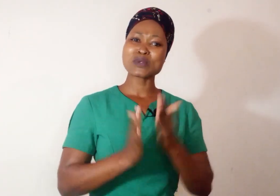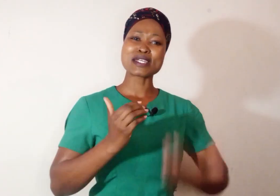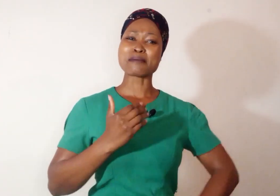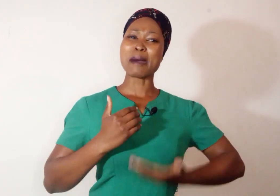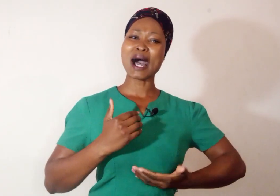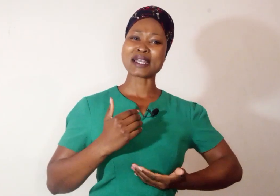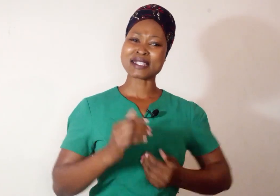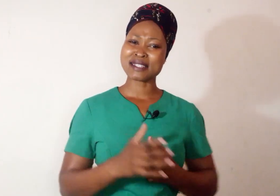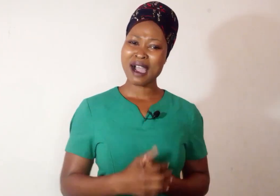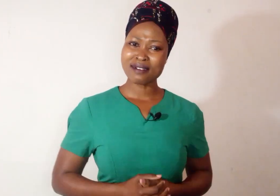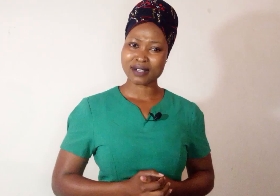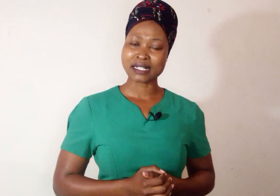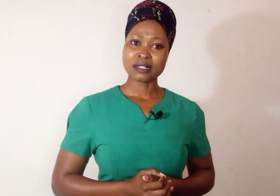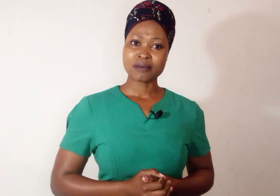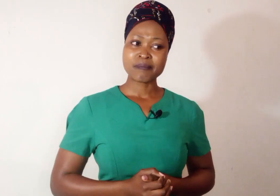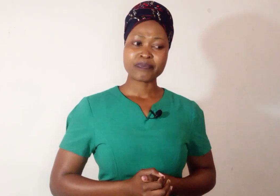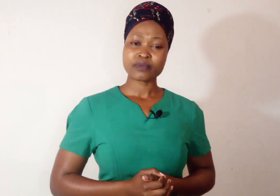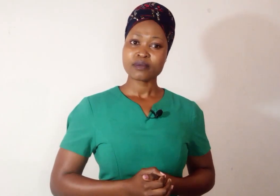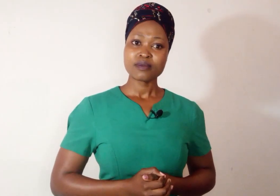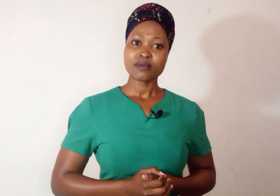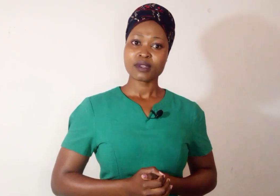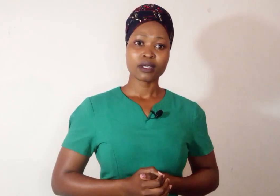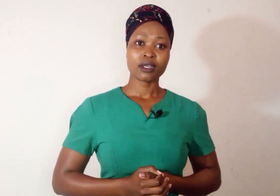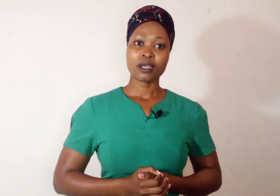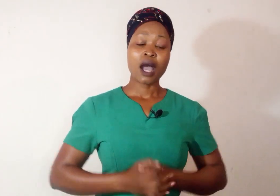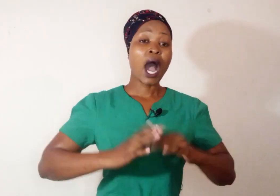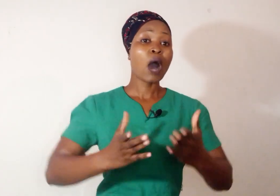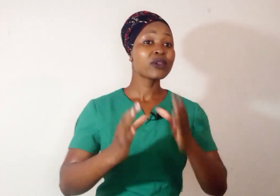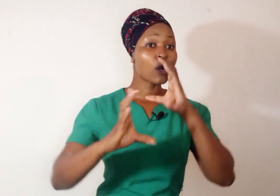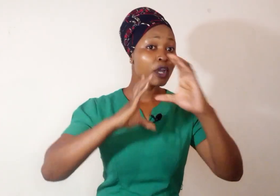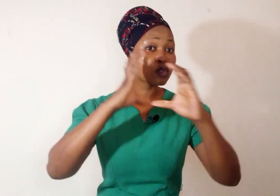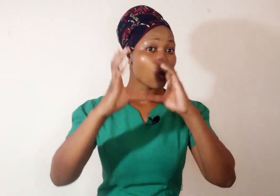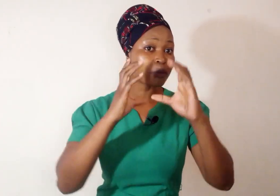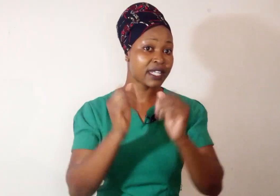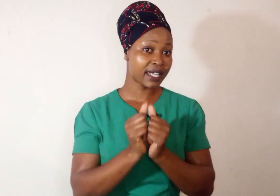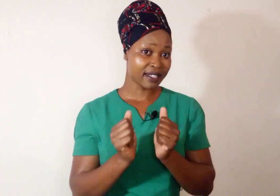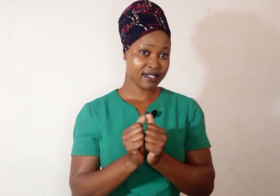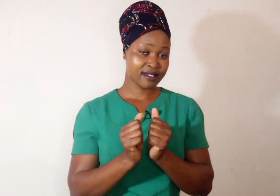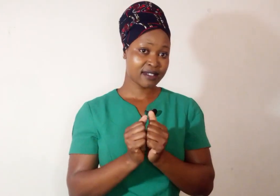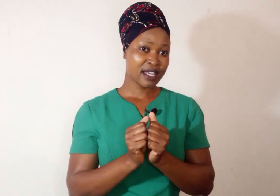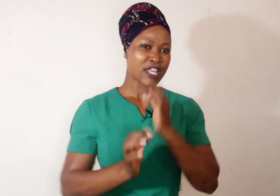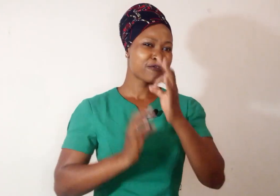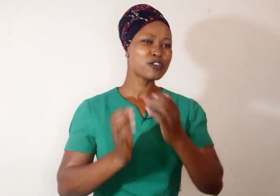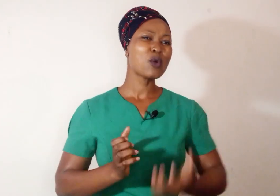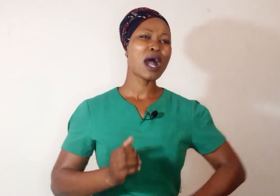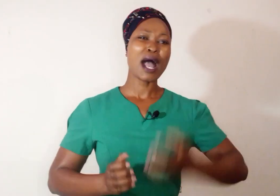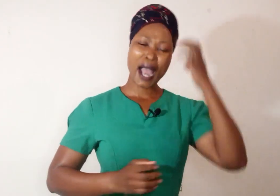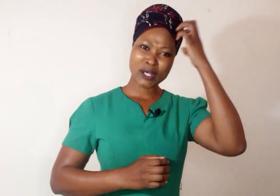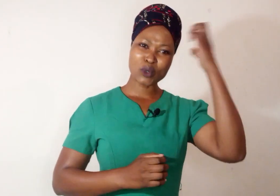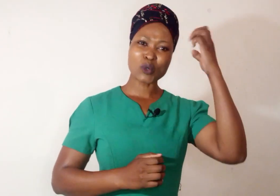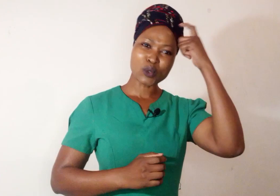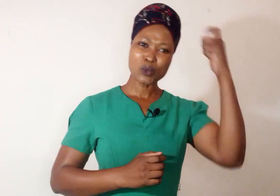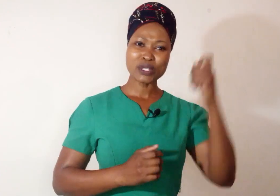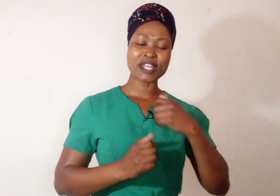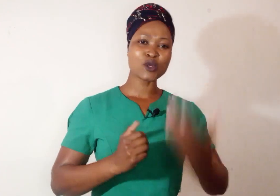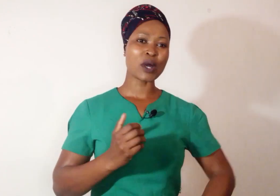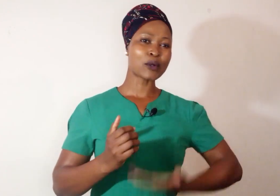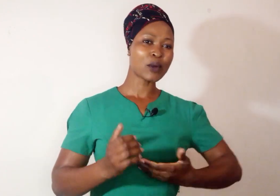is mad, is angry, how they're going to communicate? If you are and you're rude and you annoy